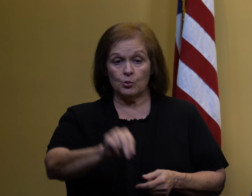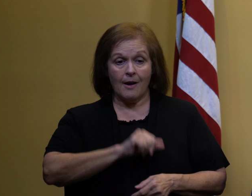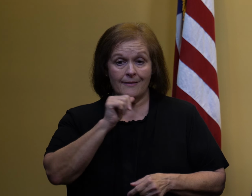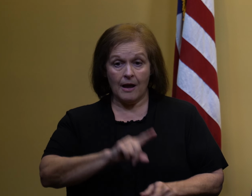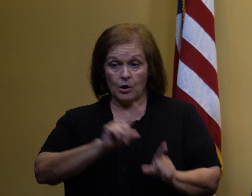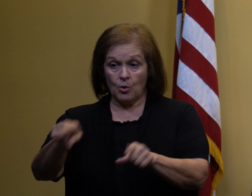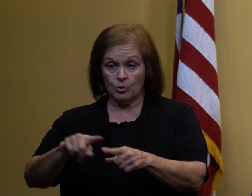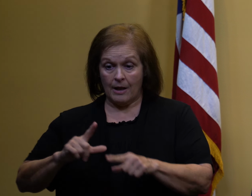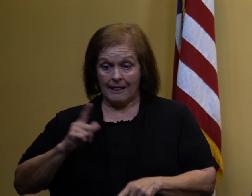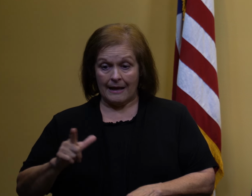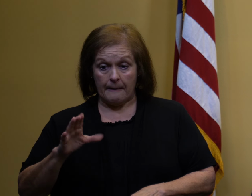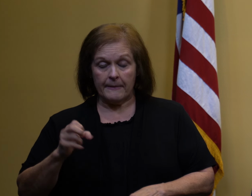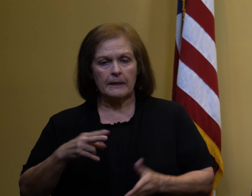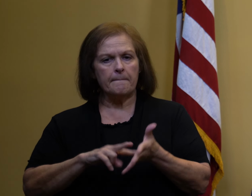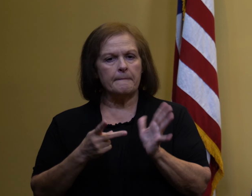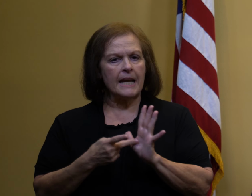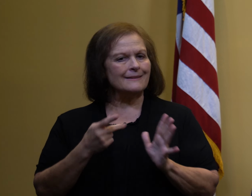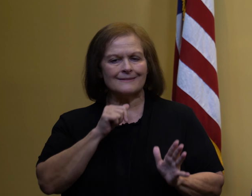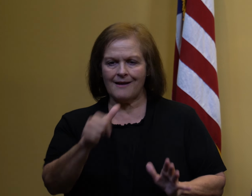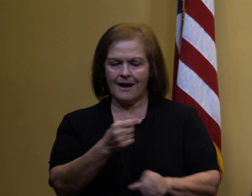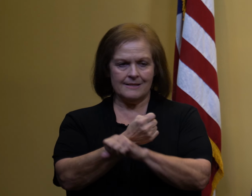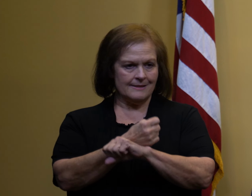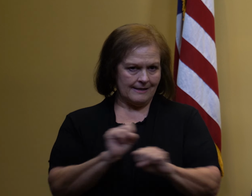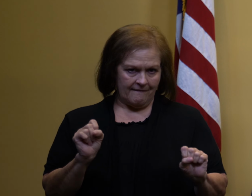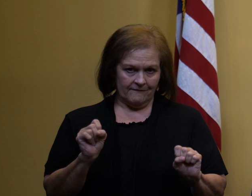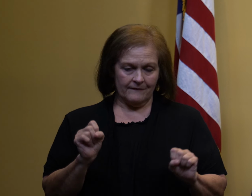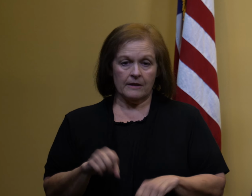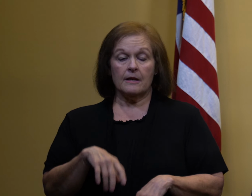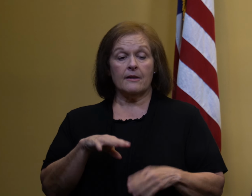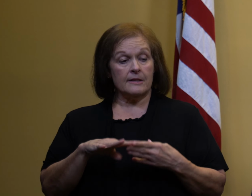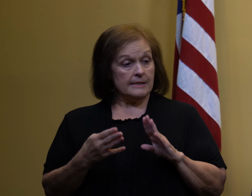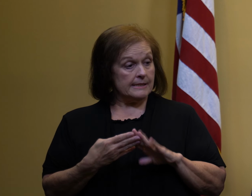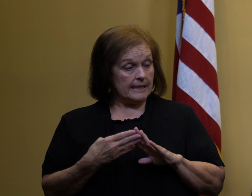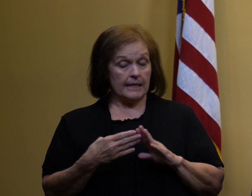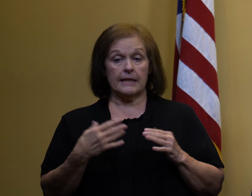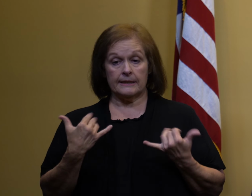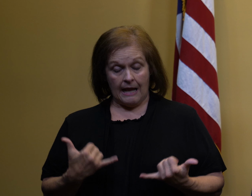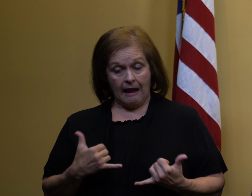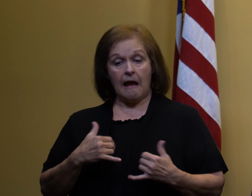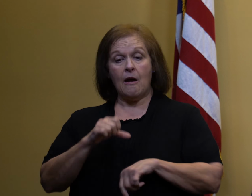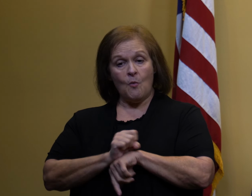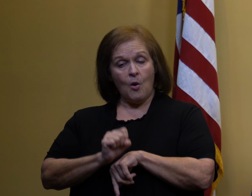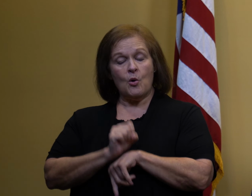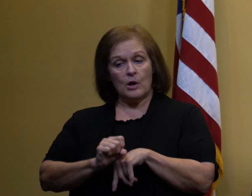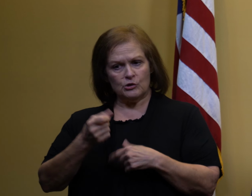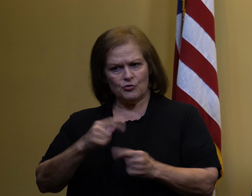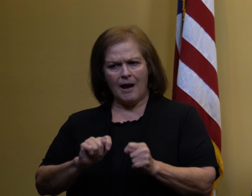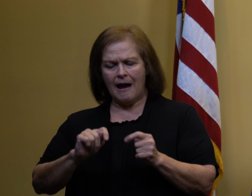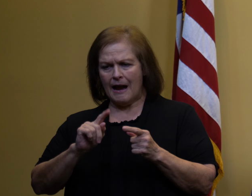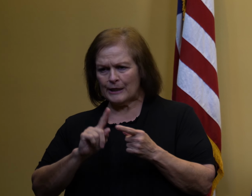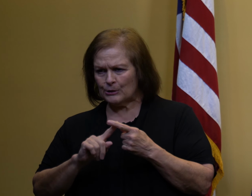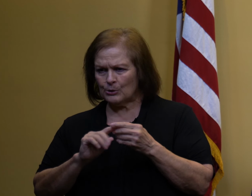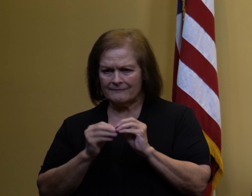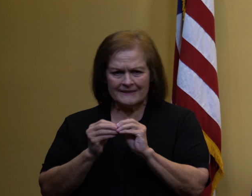to Lincoln Beach, it is not safe now. So again, while the city is actively working to redevelop this site, and